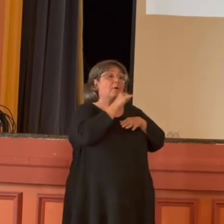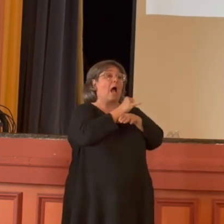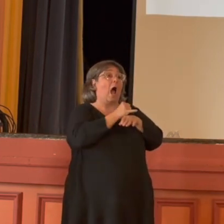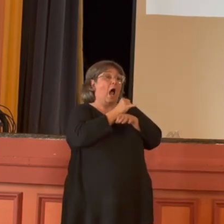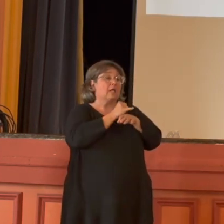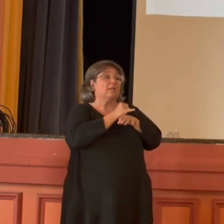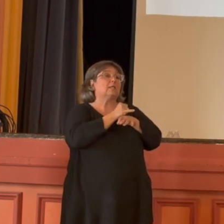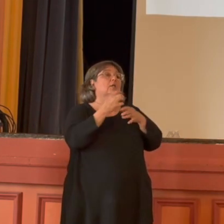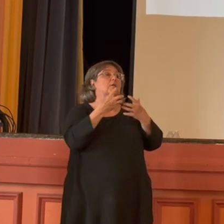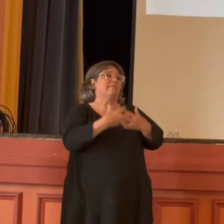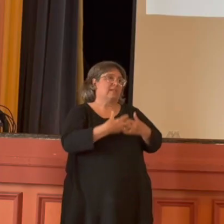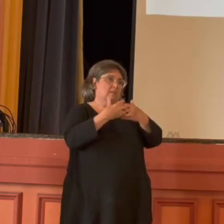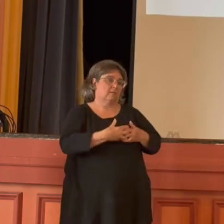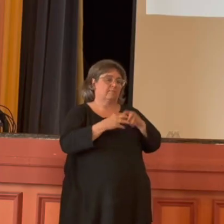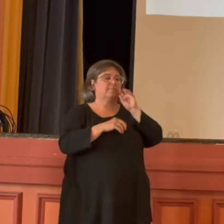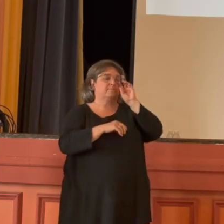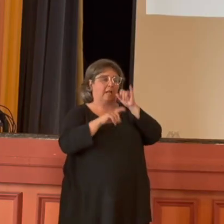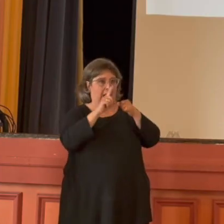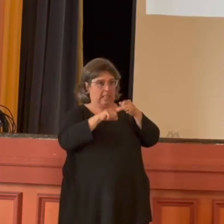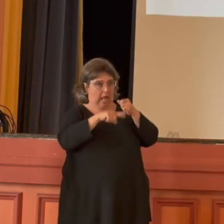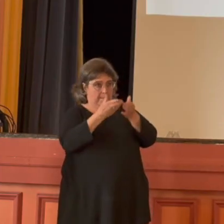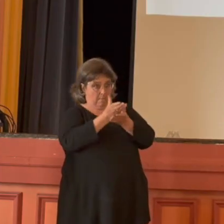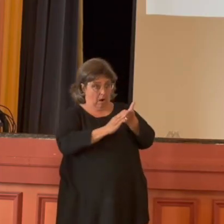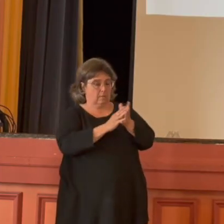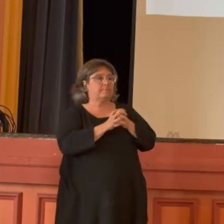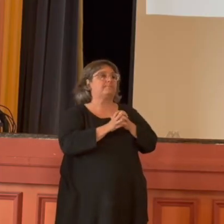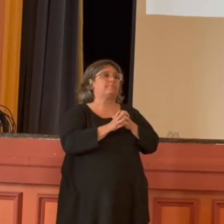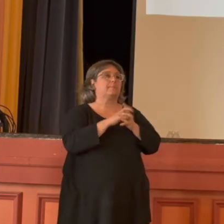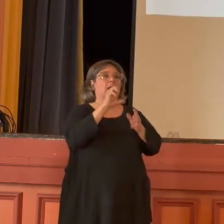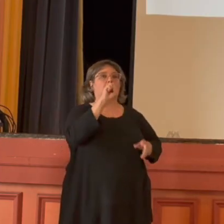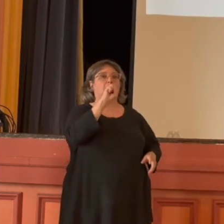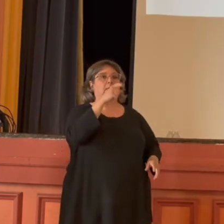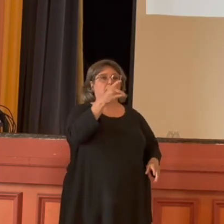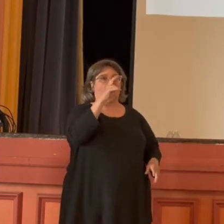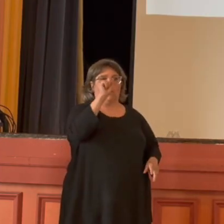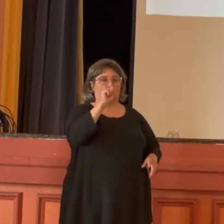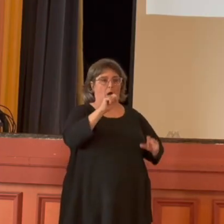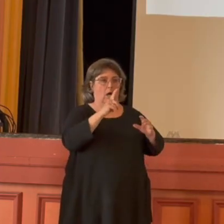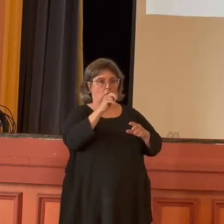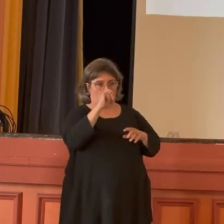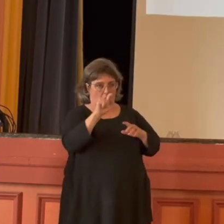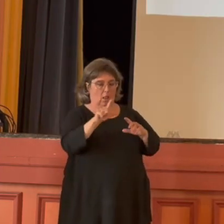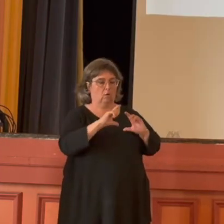Facility. And then the last piece is the Scajaquada Tunnel. So